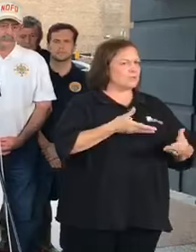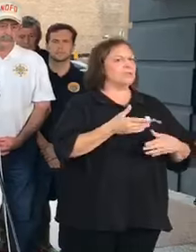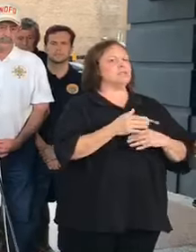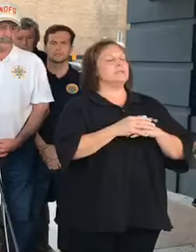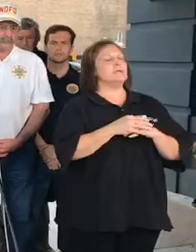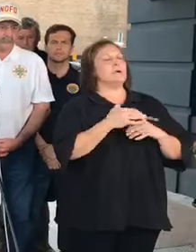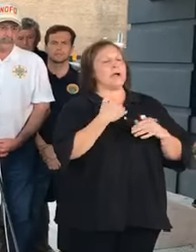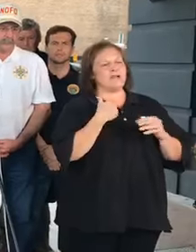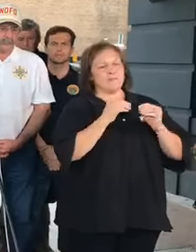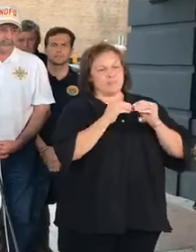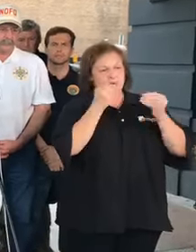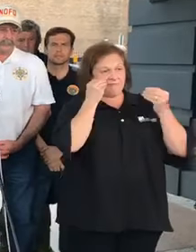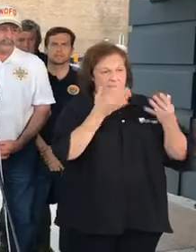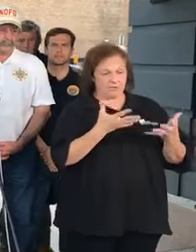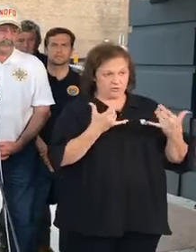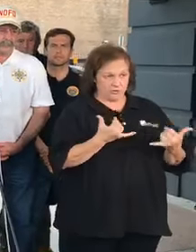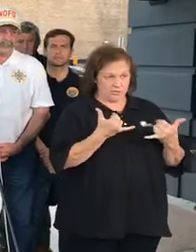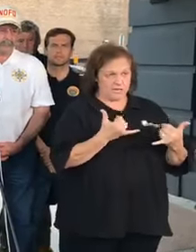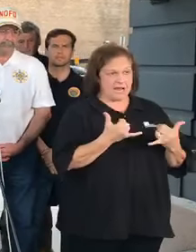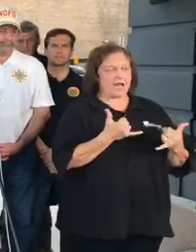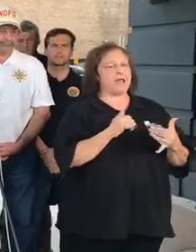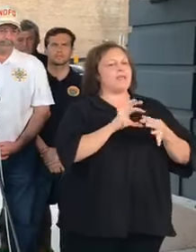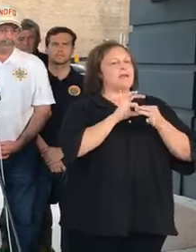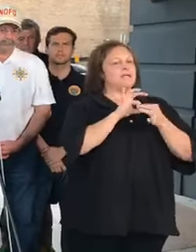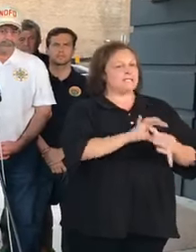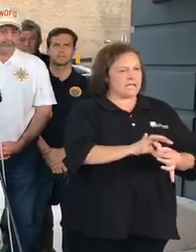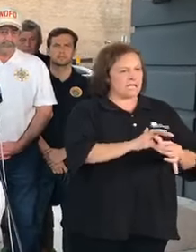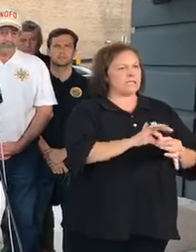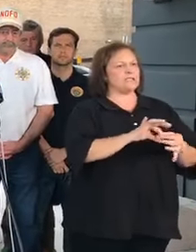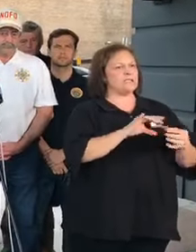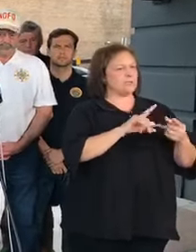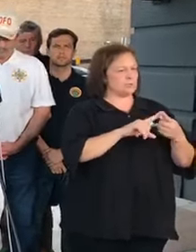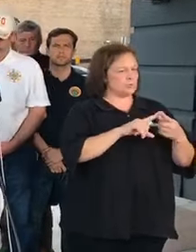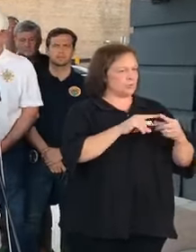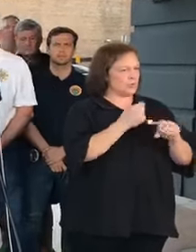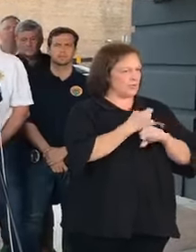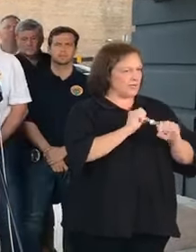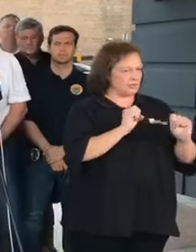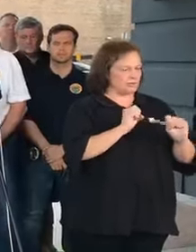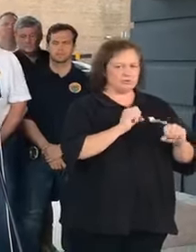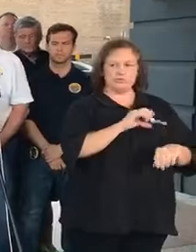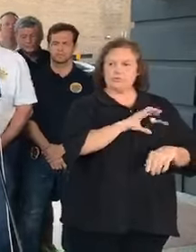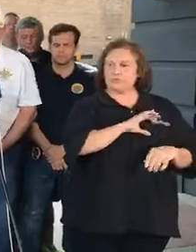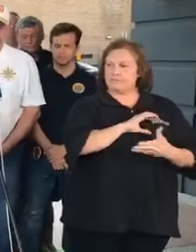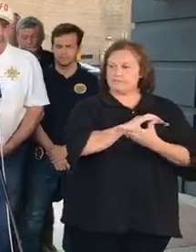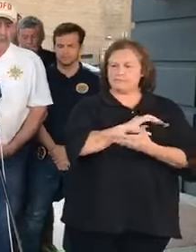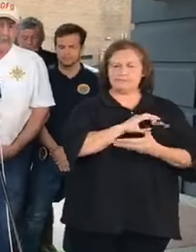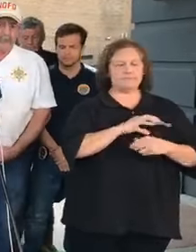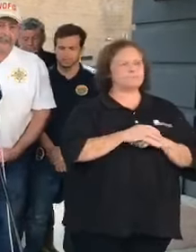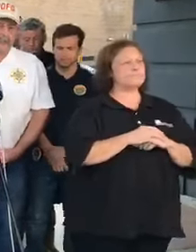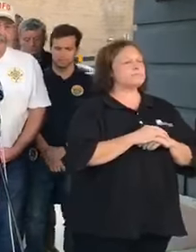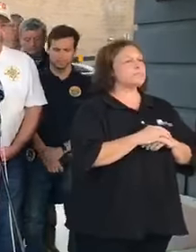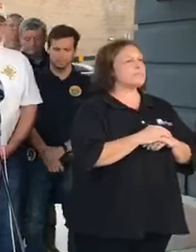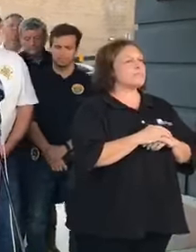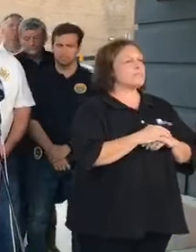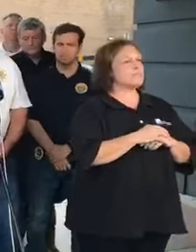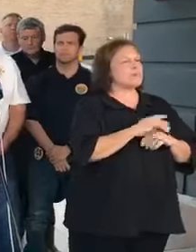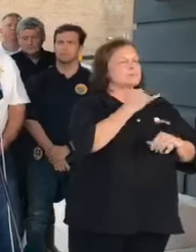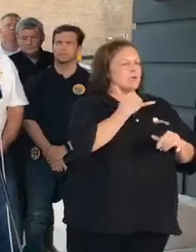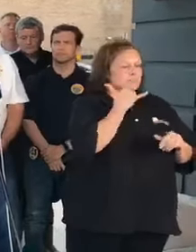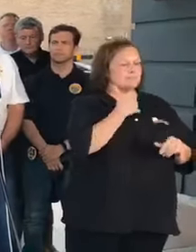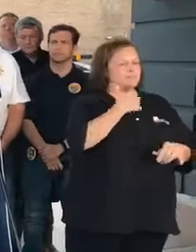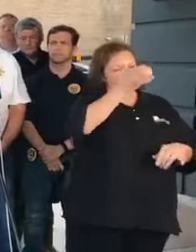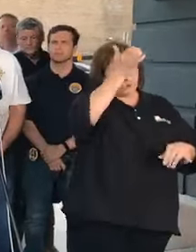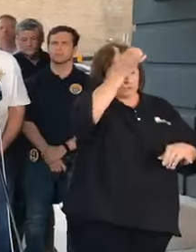this evening that is tied to a rescue operation. Chief. Thank you, Madam Mayor. Our